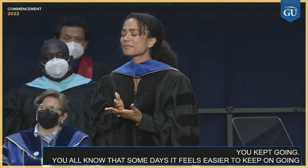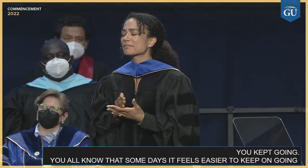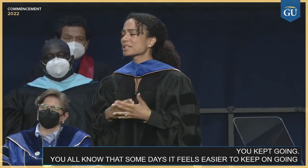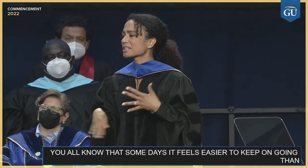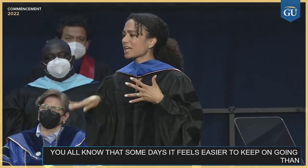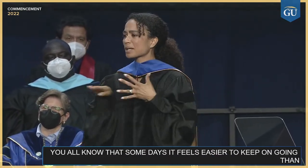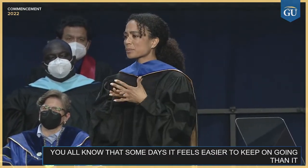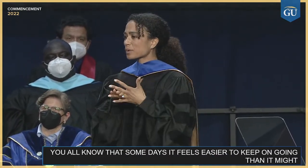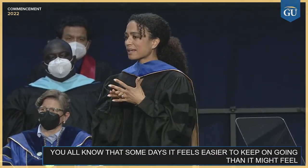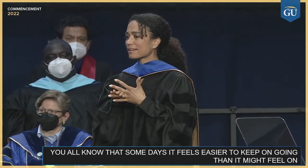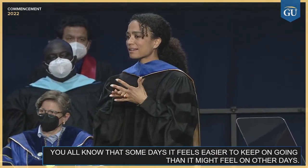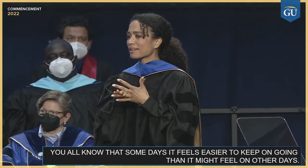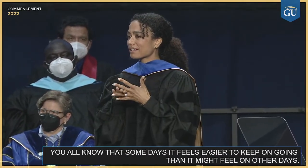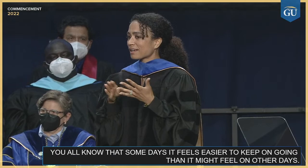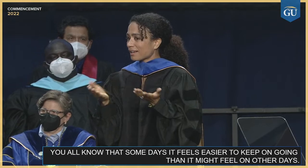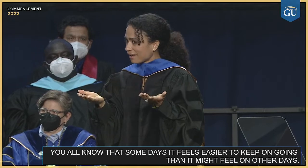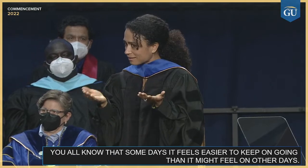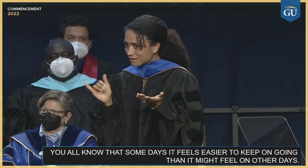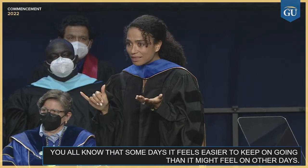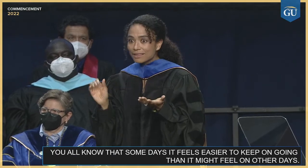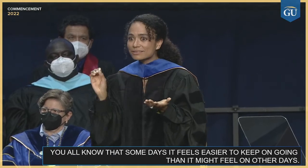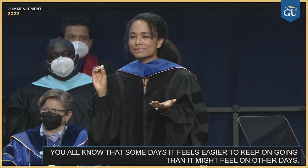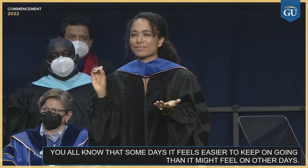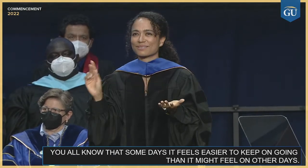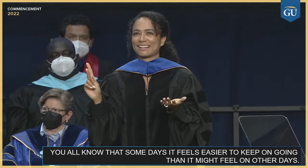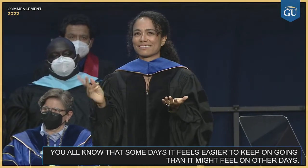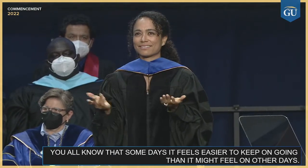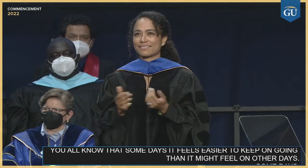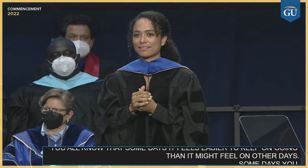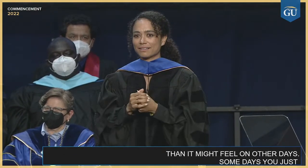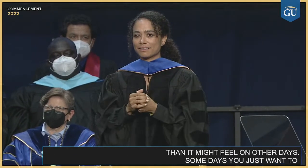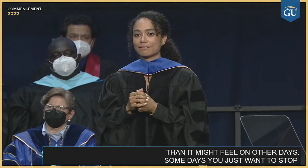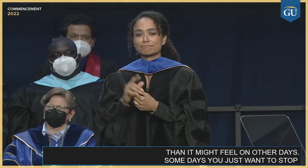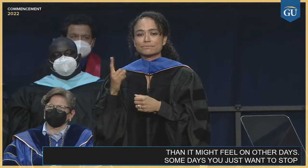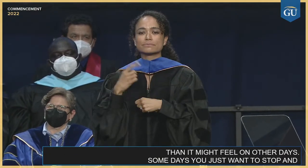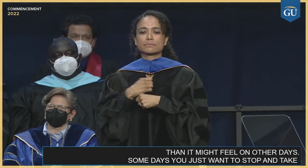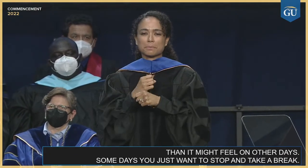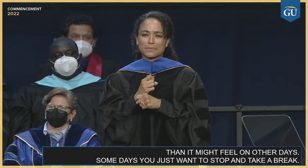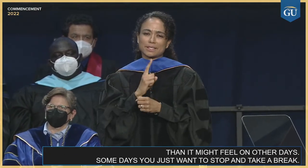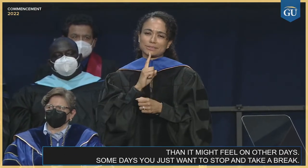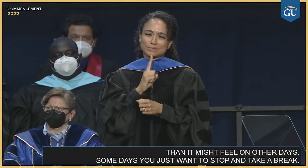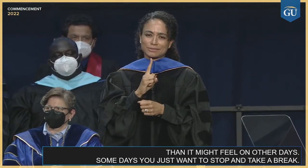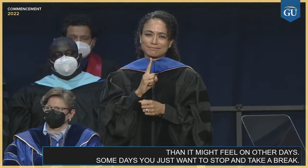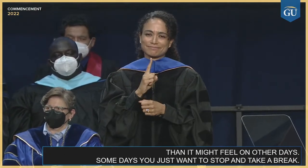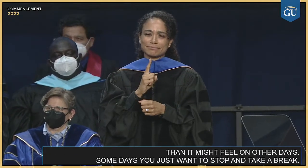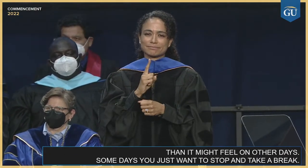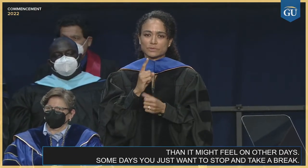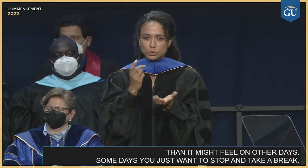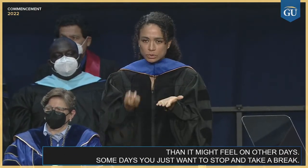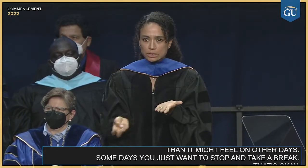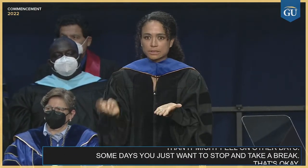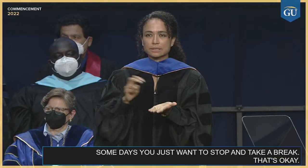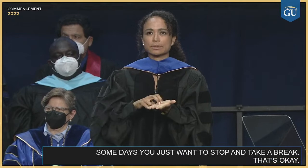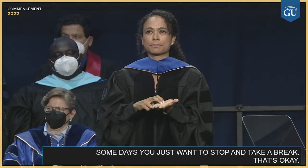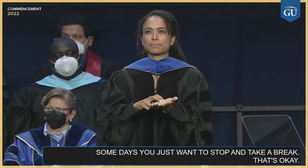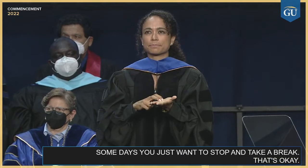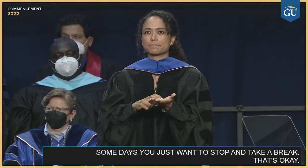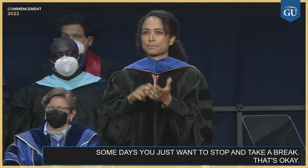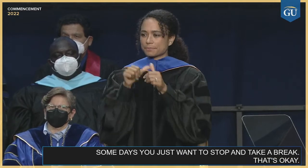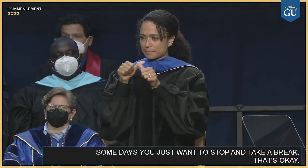days you just want to stop and take a break. That's okay. Just make sure to get up